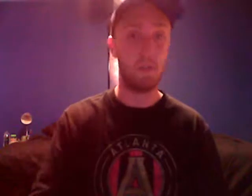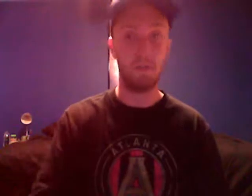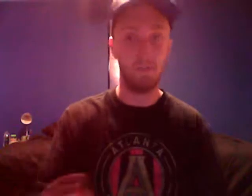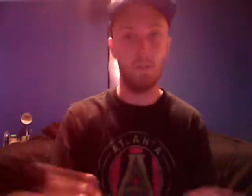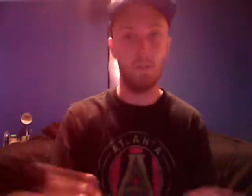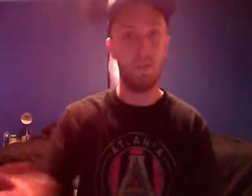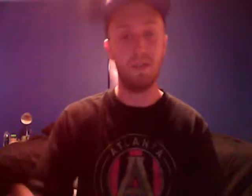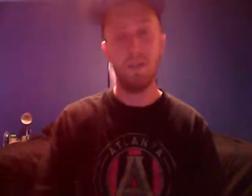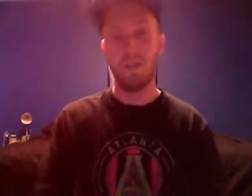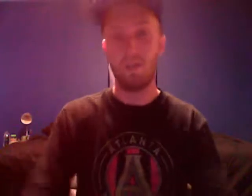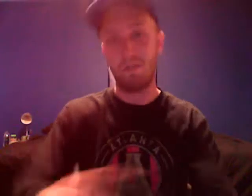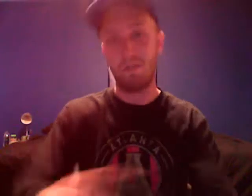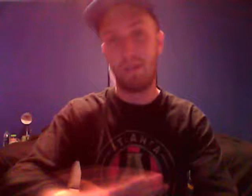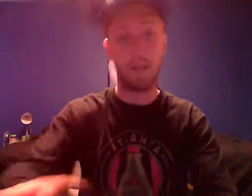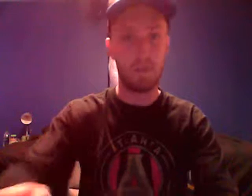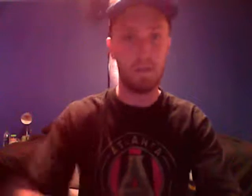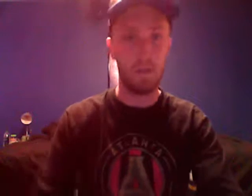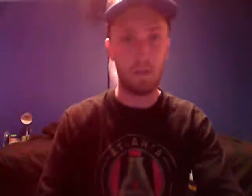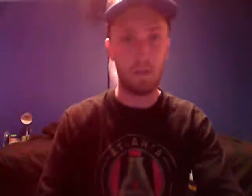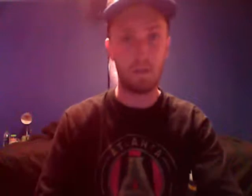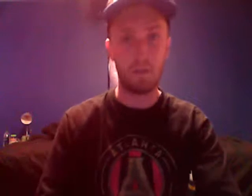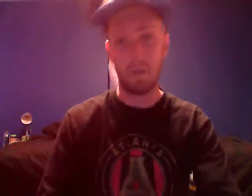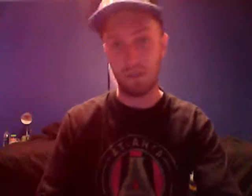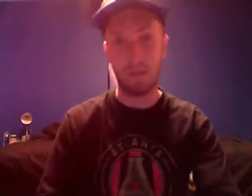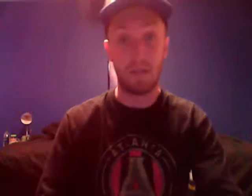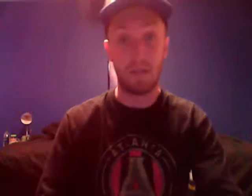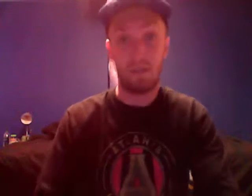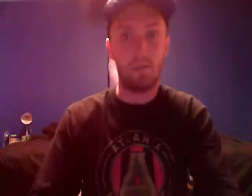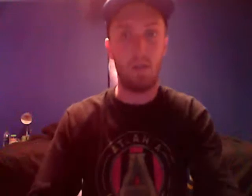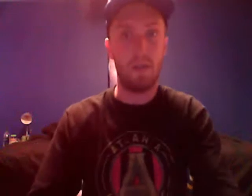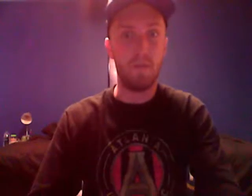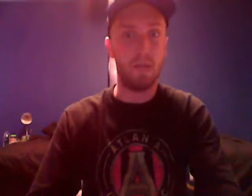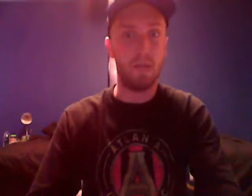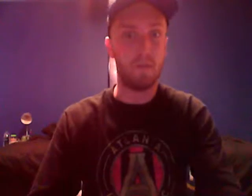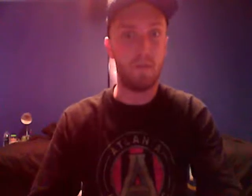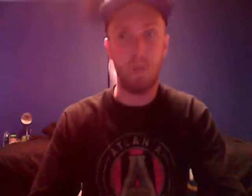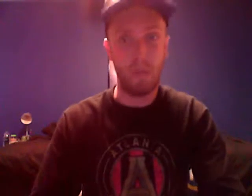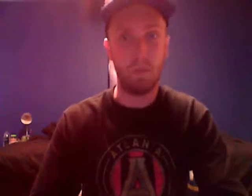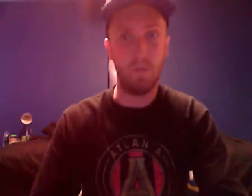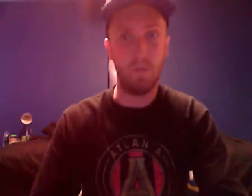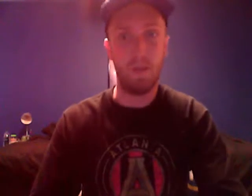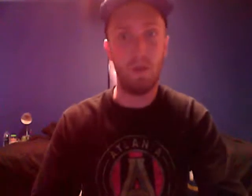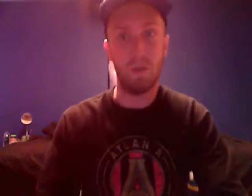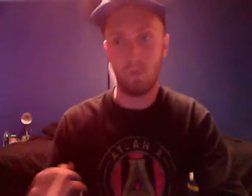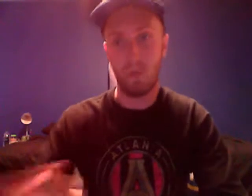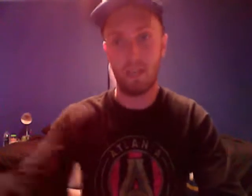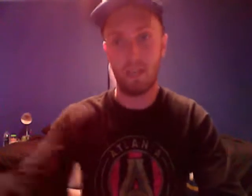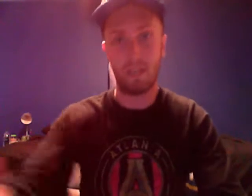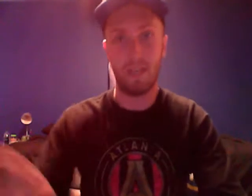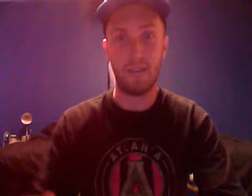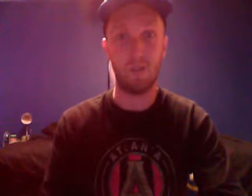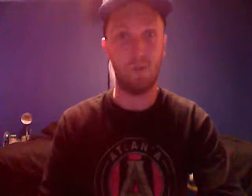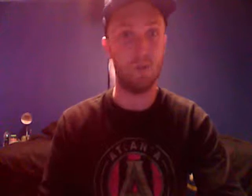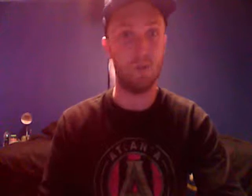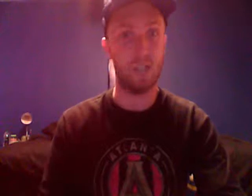Nobody's moving. So I'm not going to blame him for the third goal because that's everybody else on the field not moving at all, just watching as they have two free shots